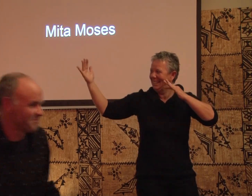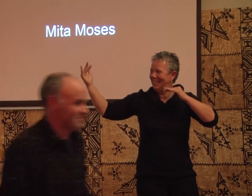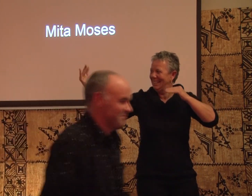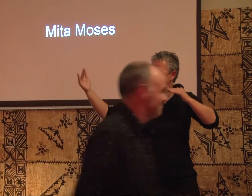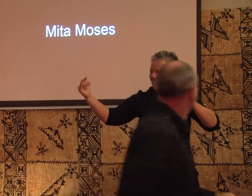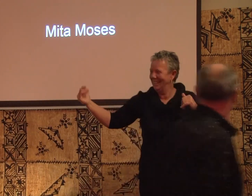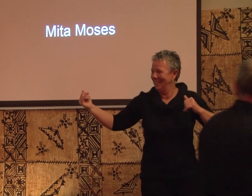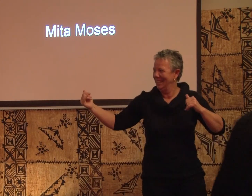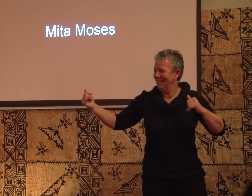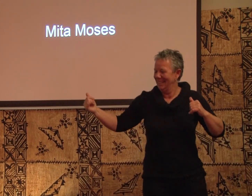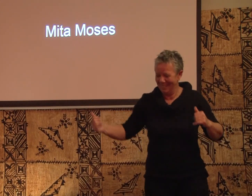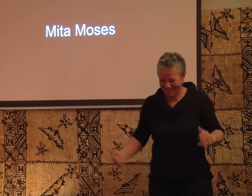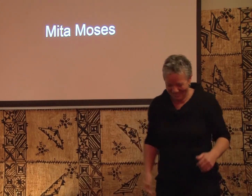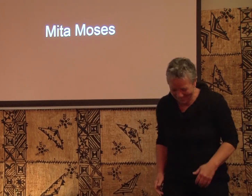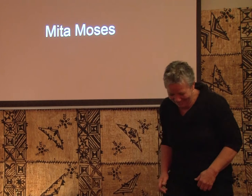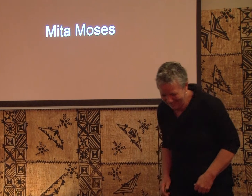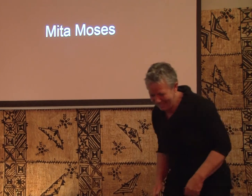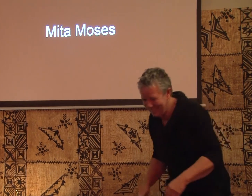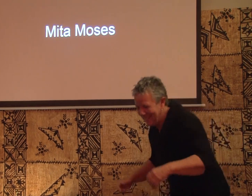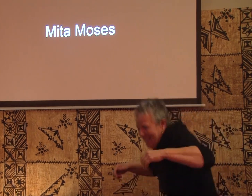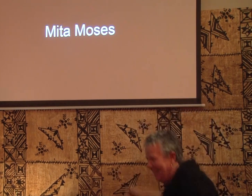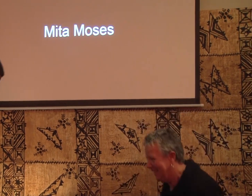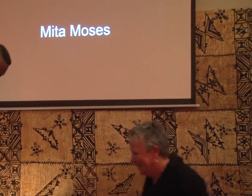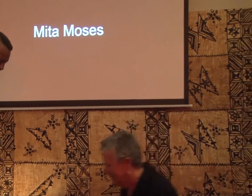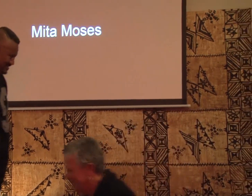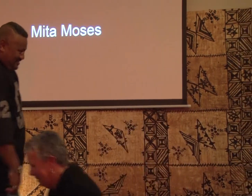Let's hear it, everyone. Here. Where's my applause?